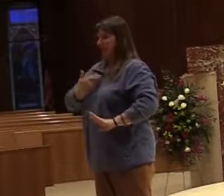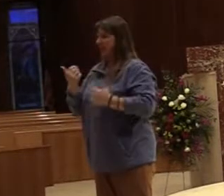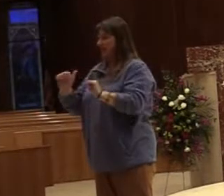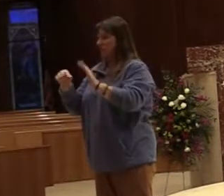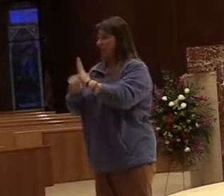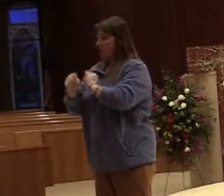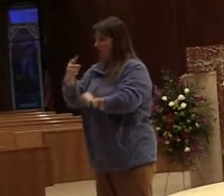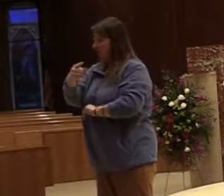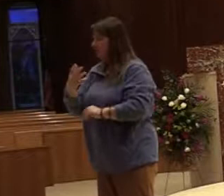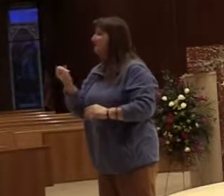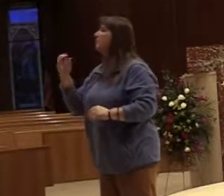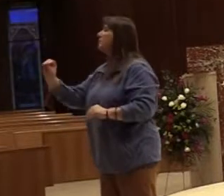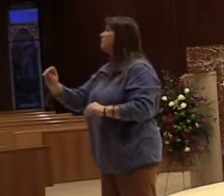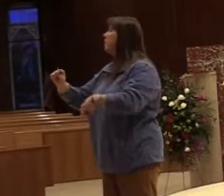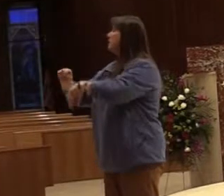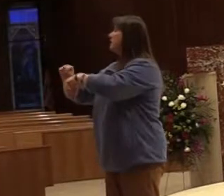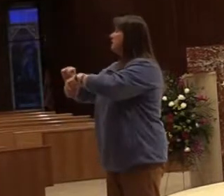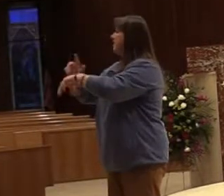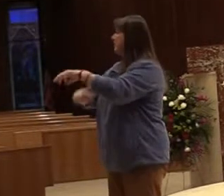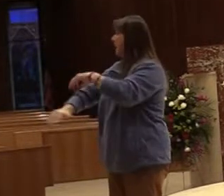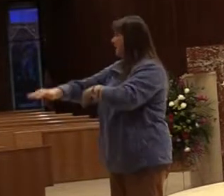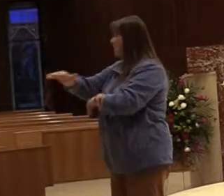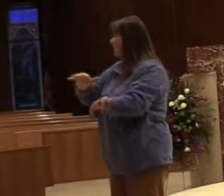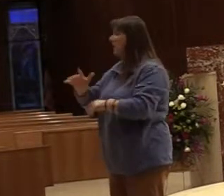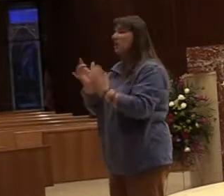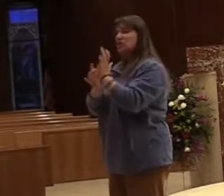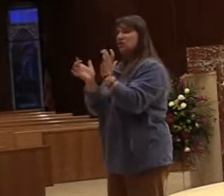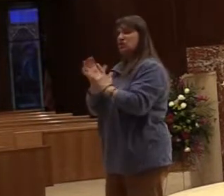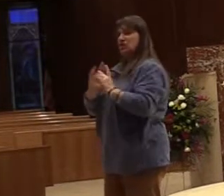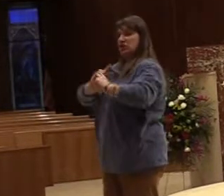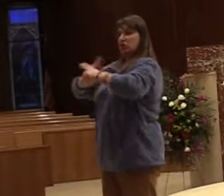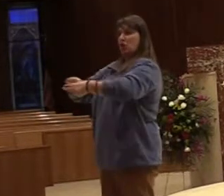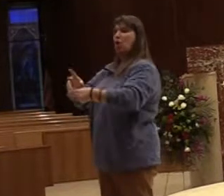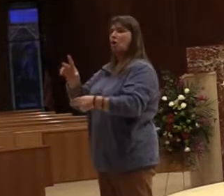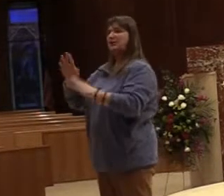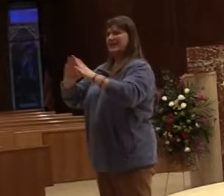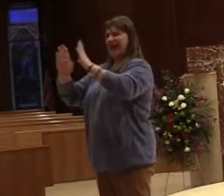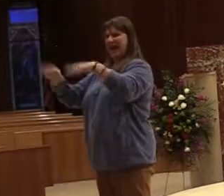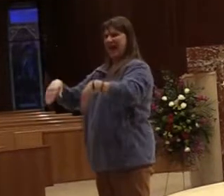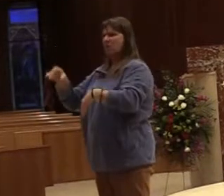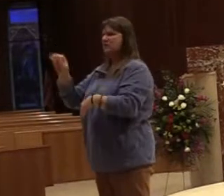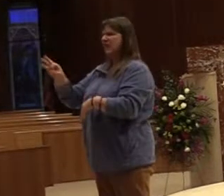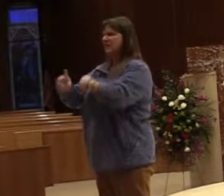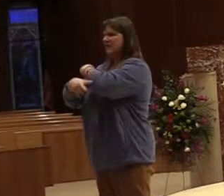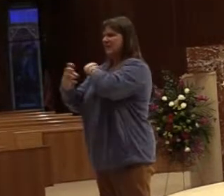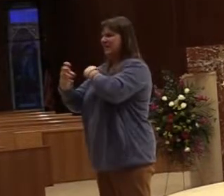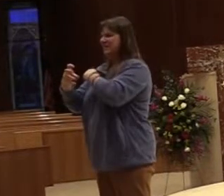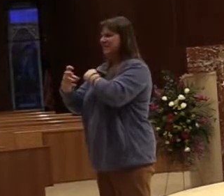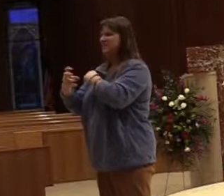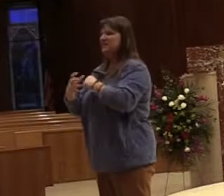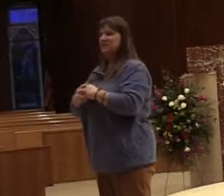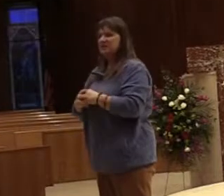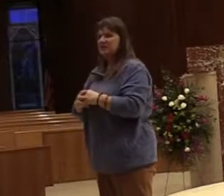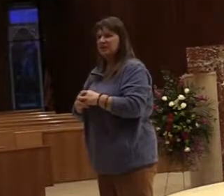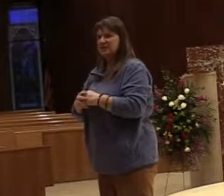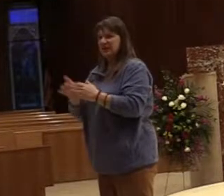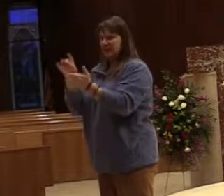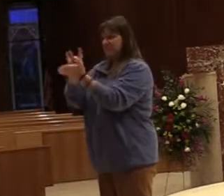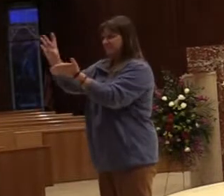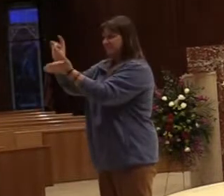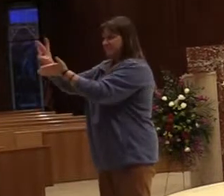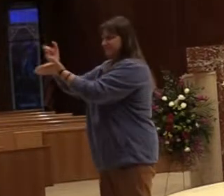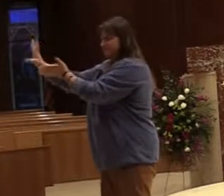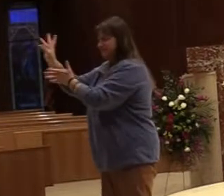So in this temple area, Jesus calls them a den of thieves, that he drives out the buyers and sellers in the court